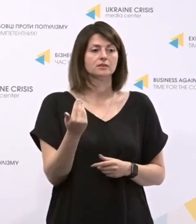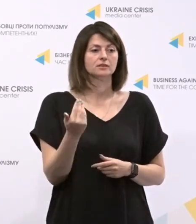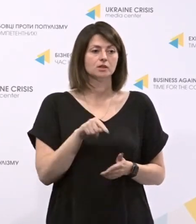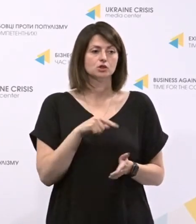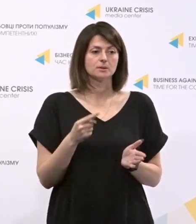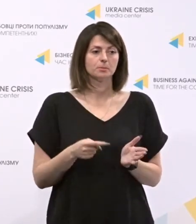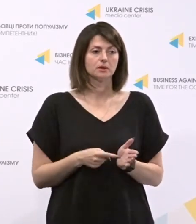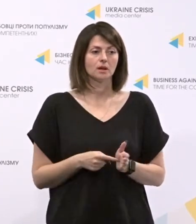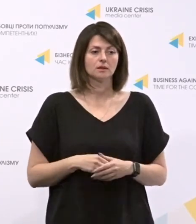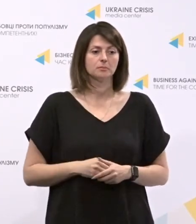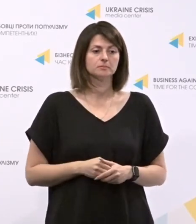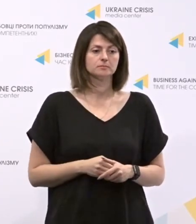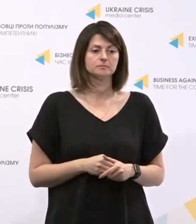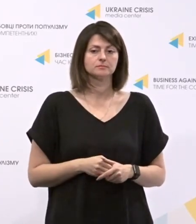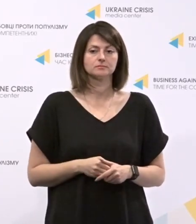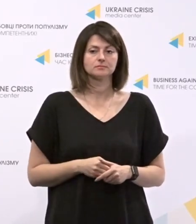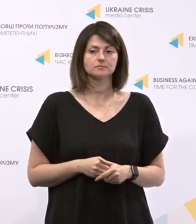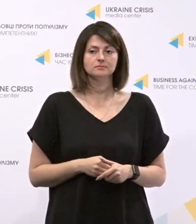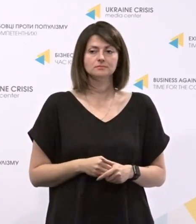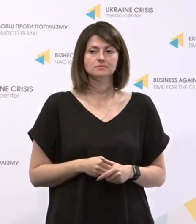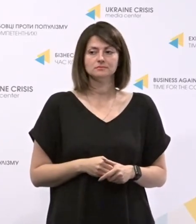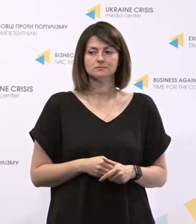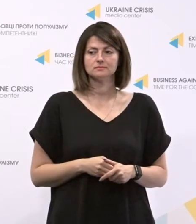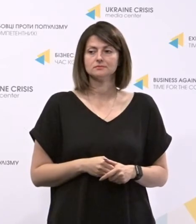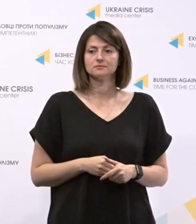and ask your question.